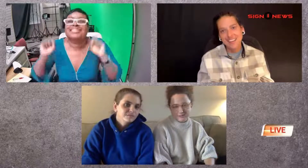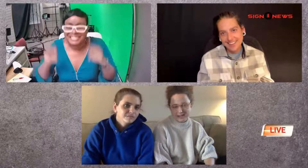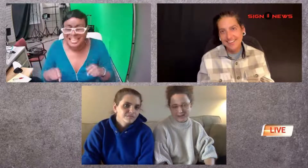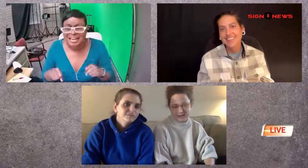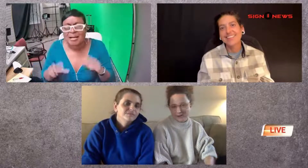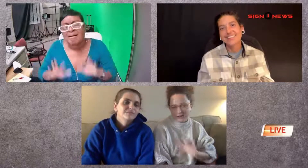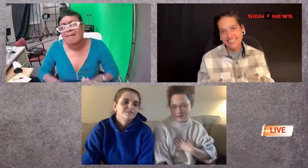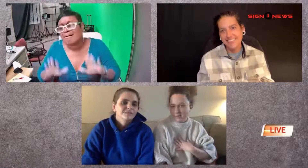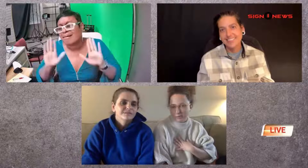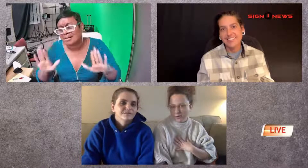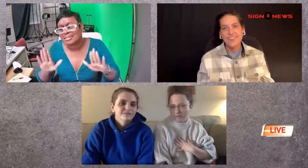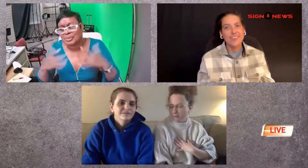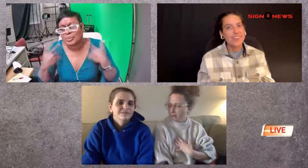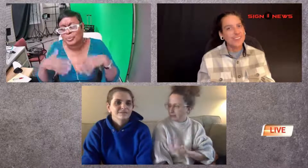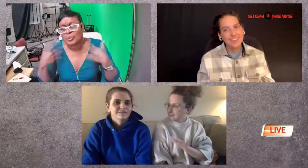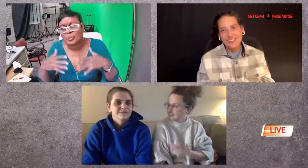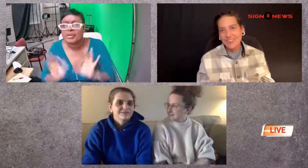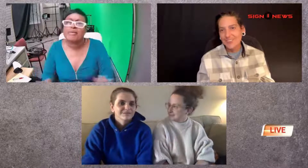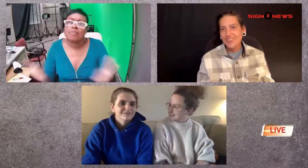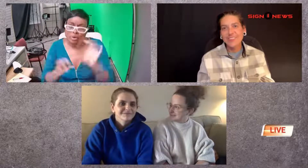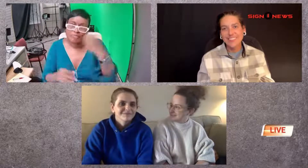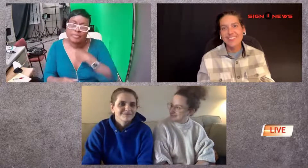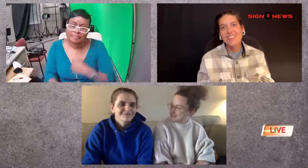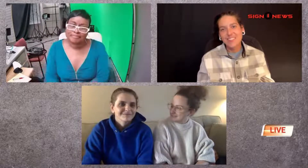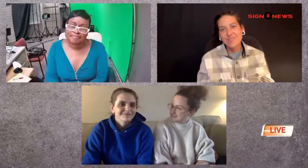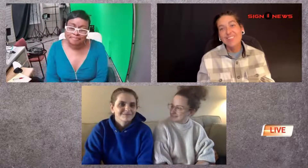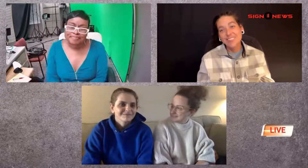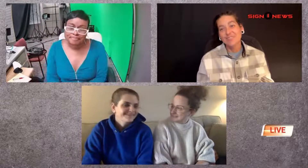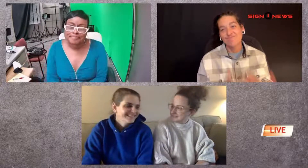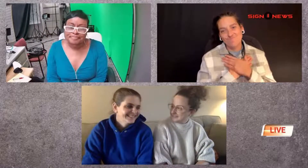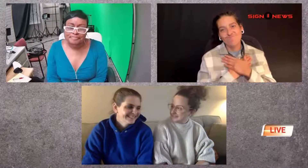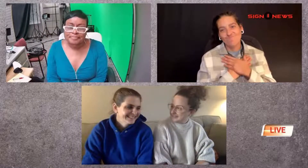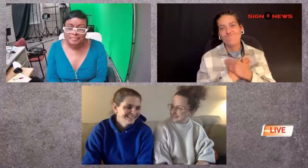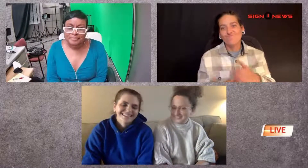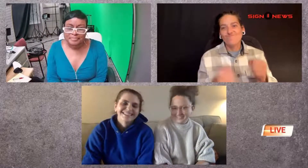absolutely spectacular and important for me.